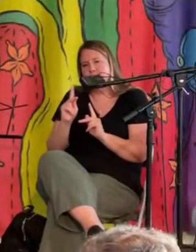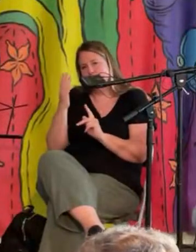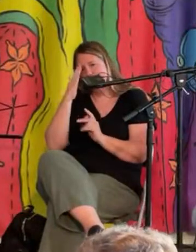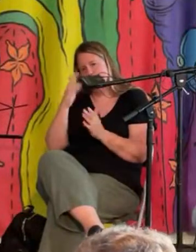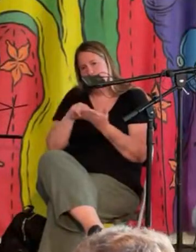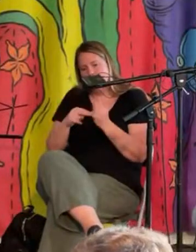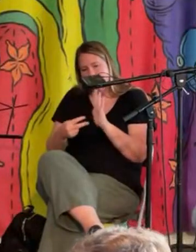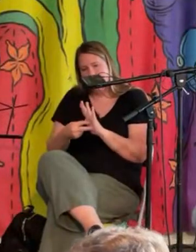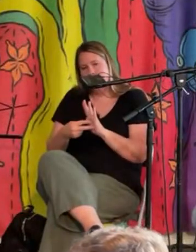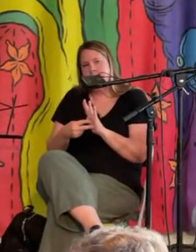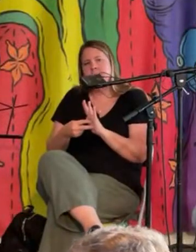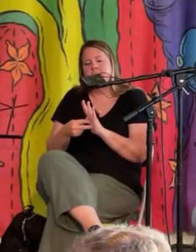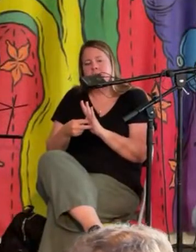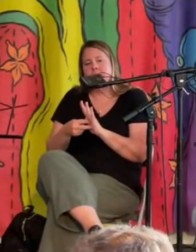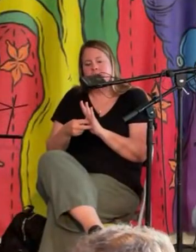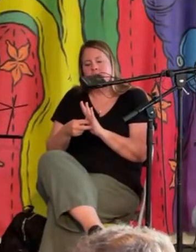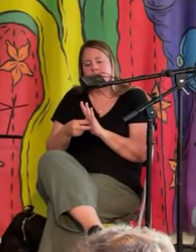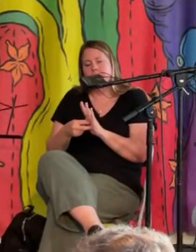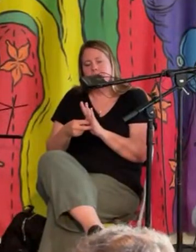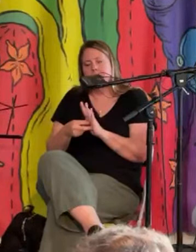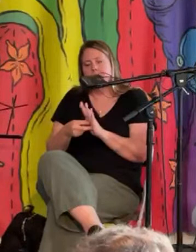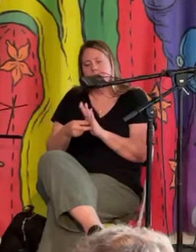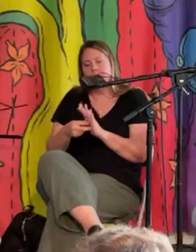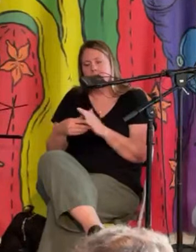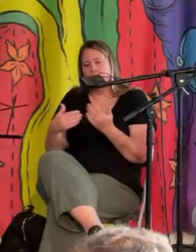know what I mean?